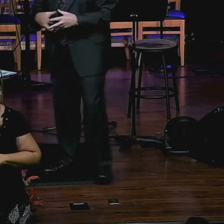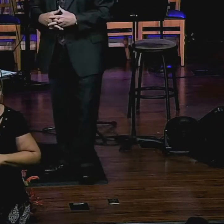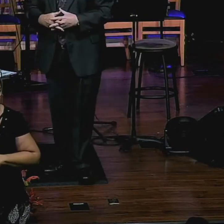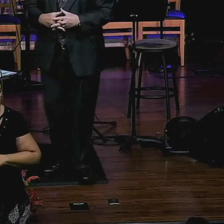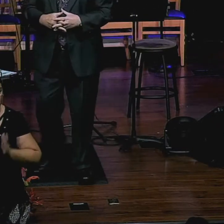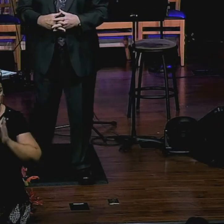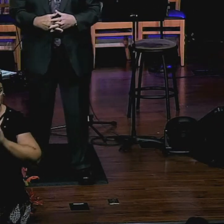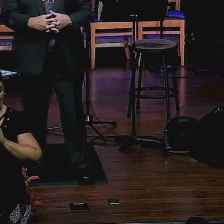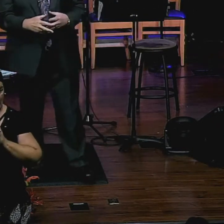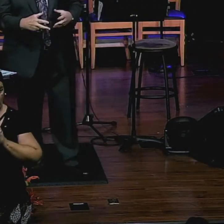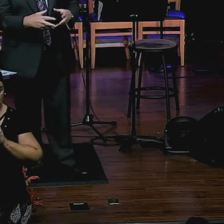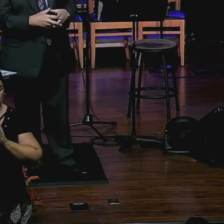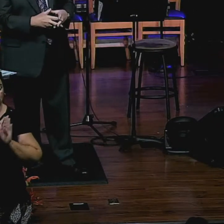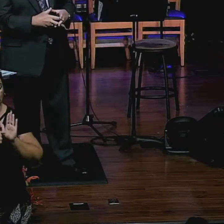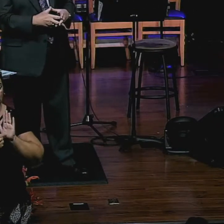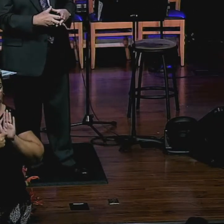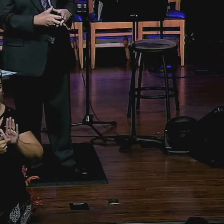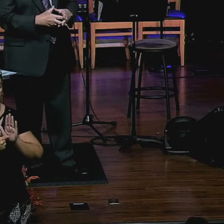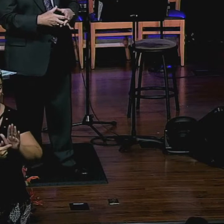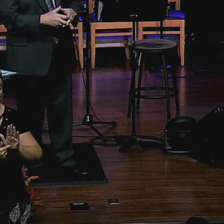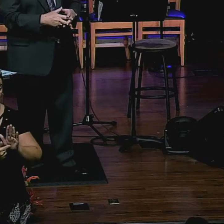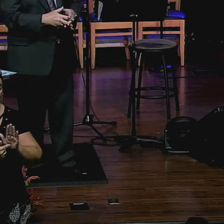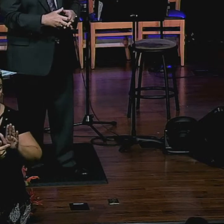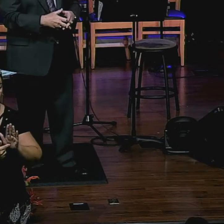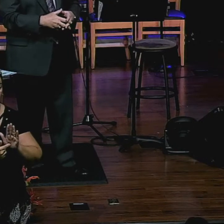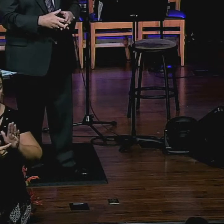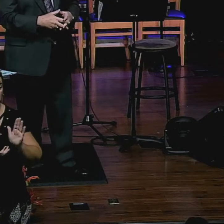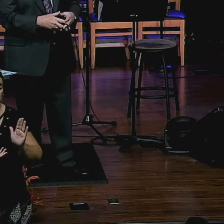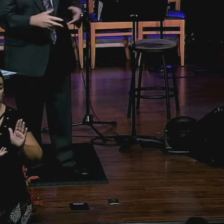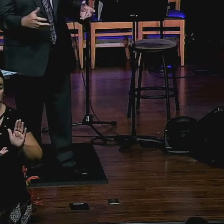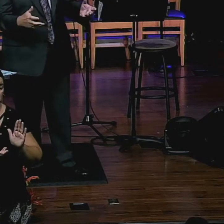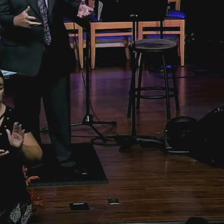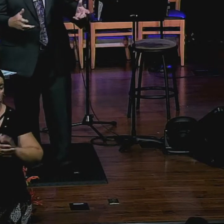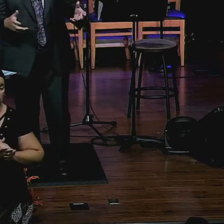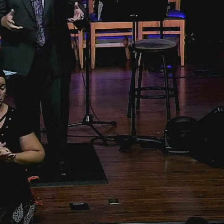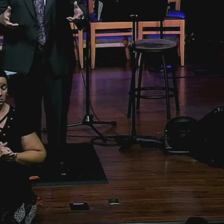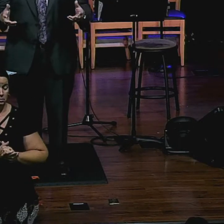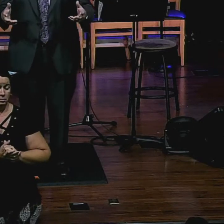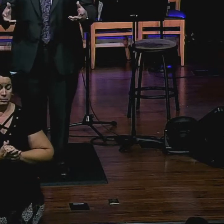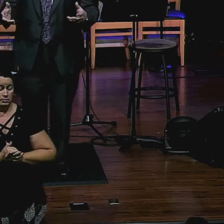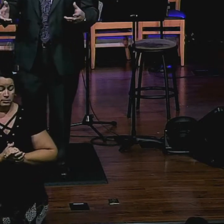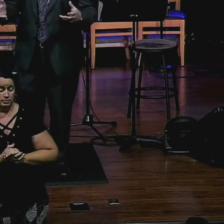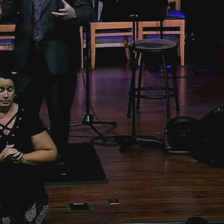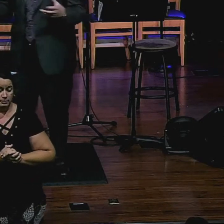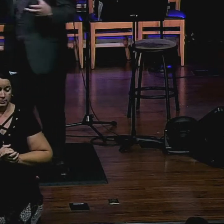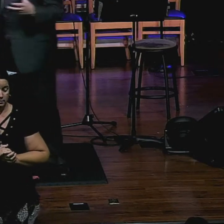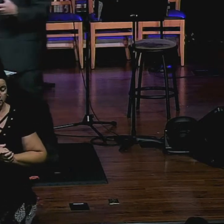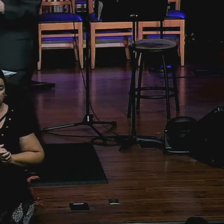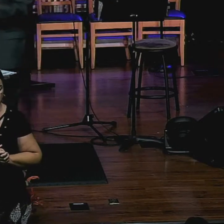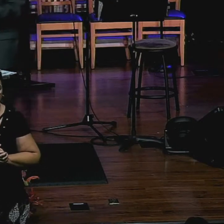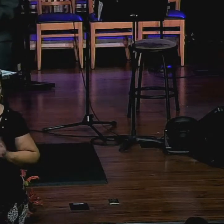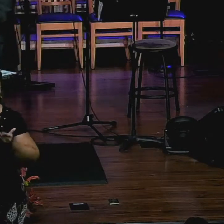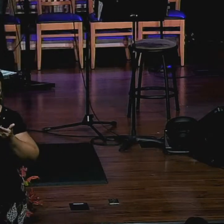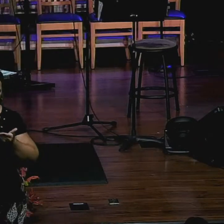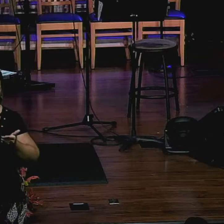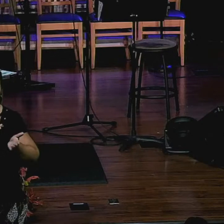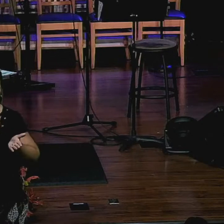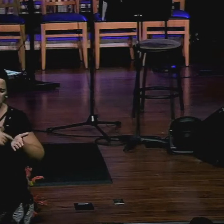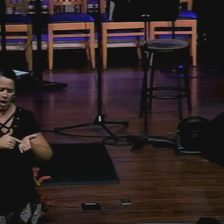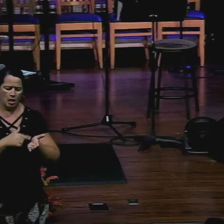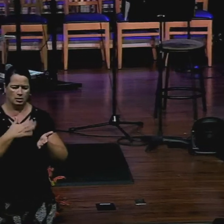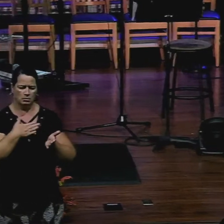daily prayer, not a mantra that's to be recited mindlessly 100 times. You know, forgive us our debts,